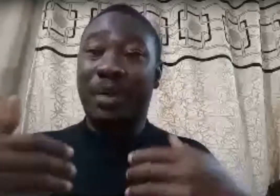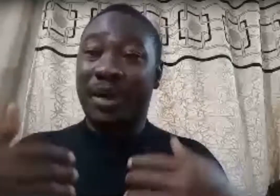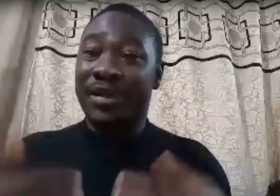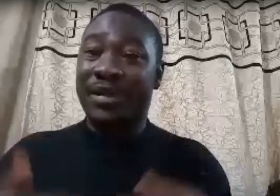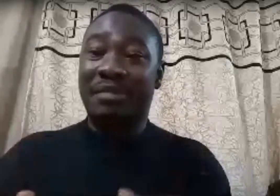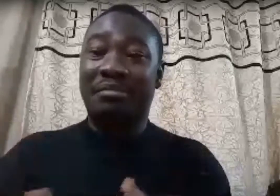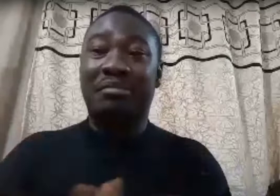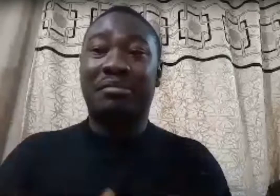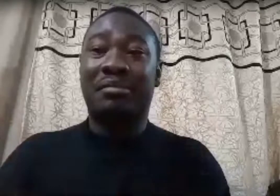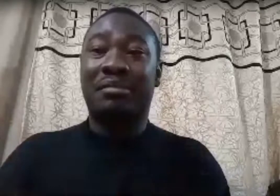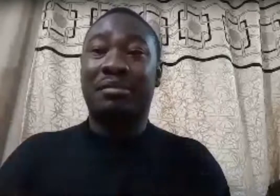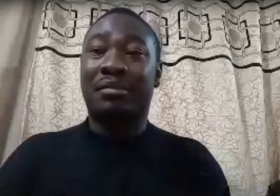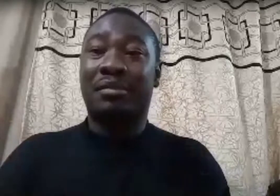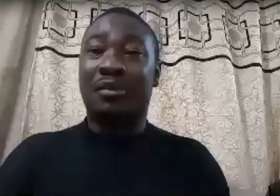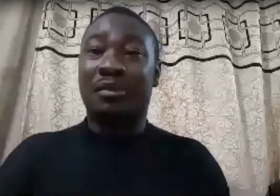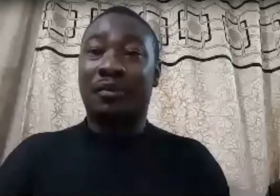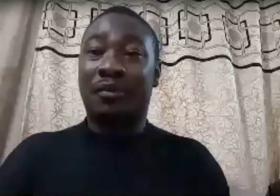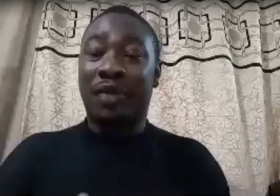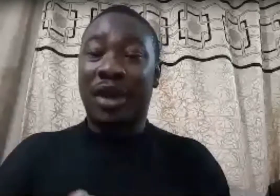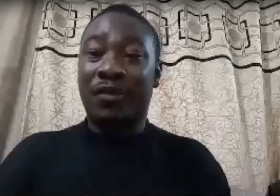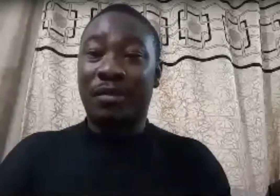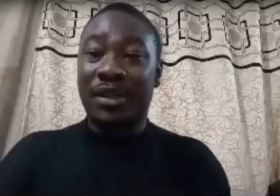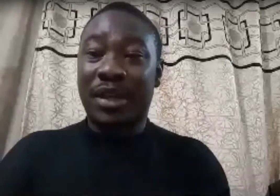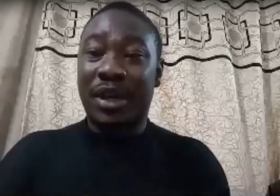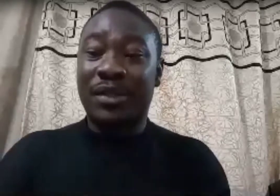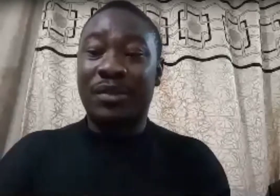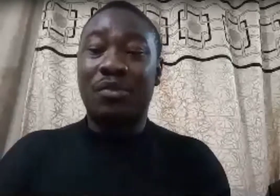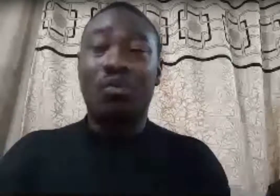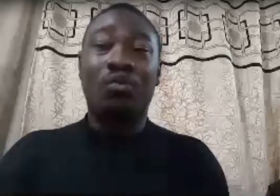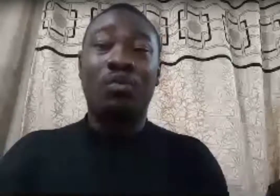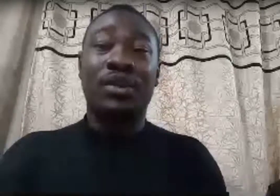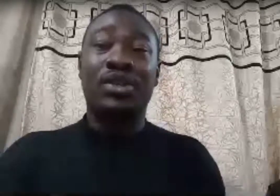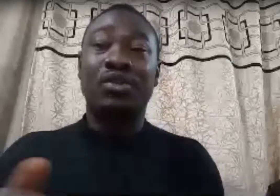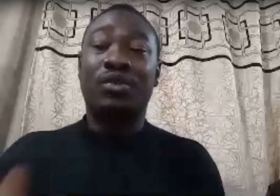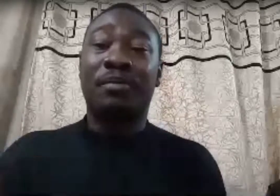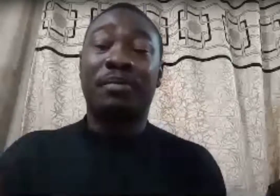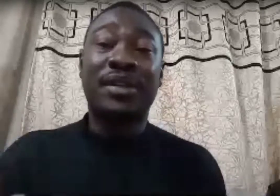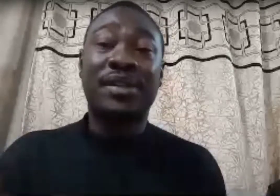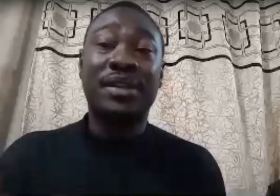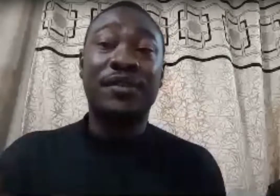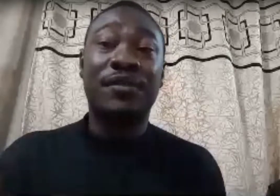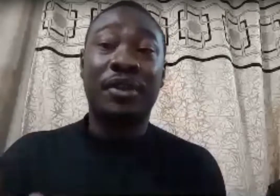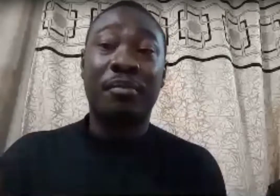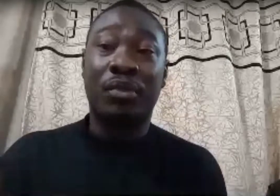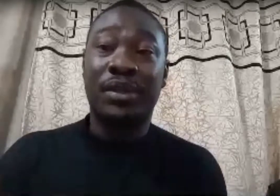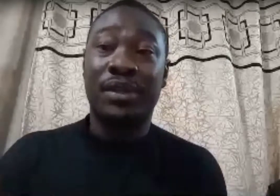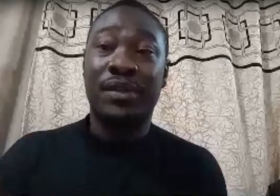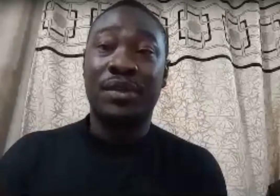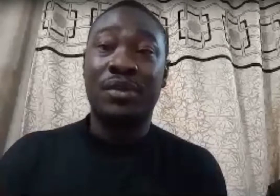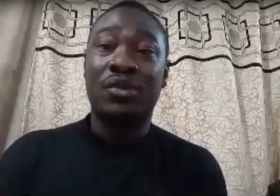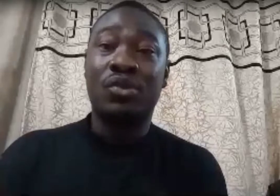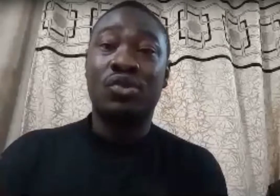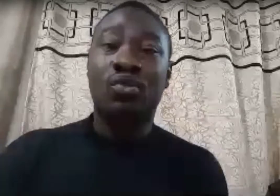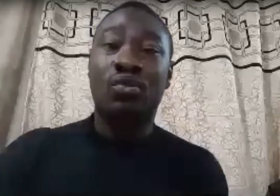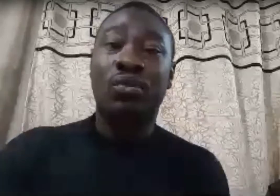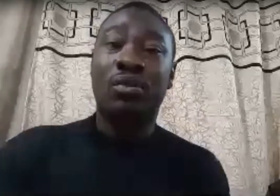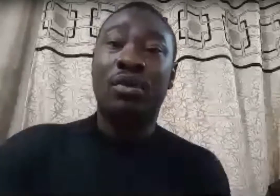class, we're teaching you that practicing is very important. So the rest of the minutes we have now will be